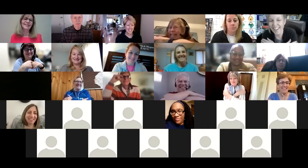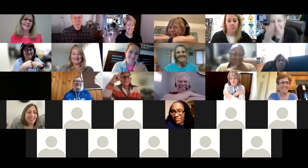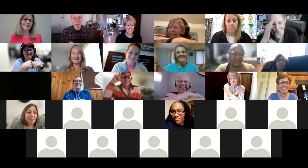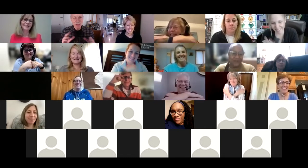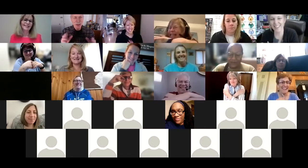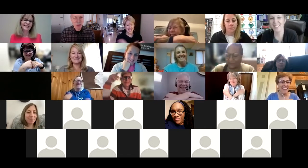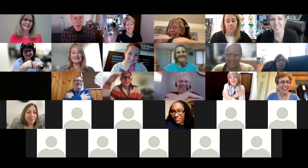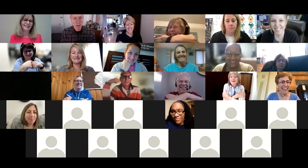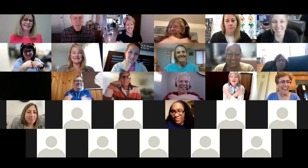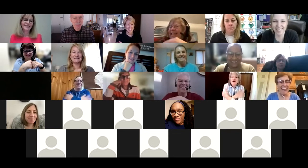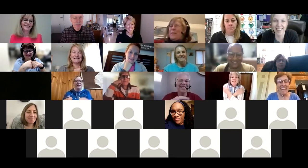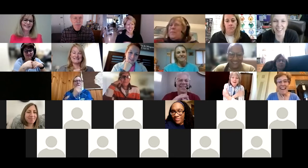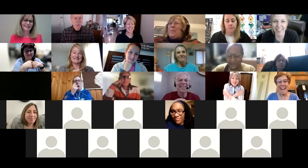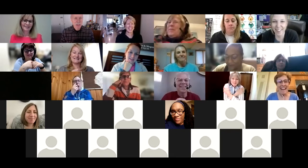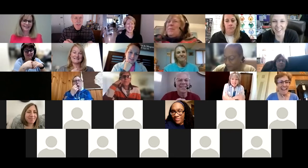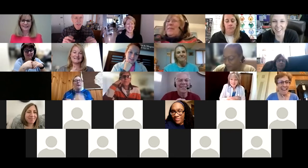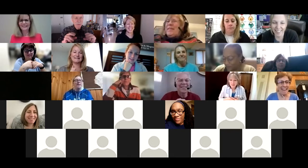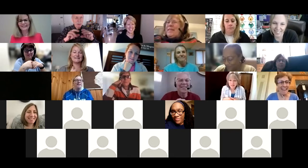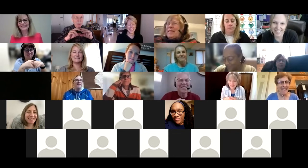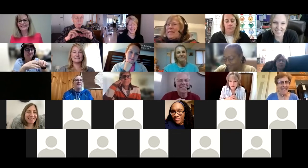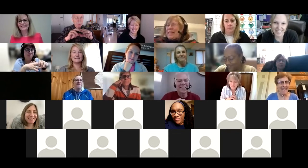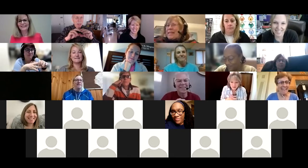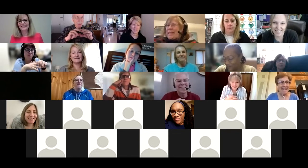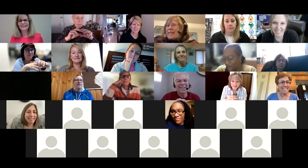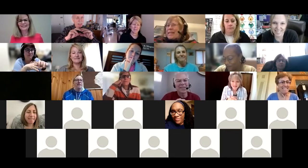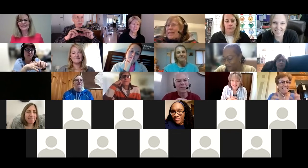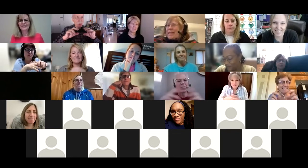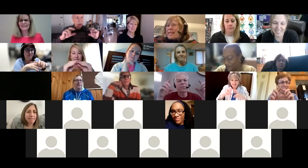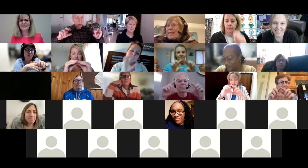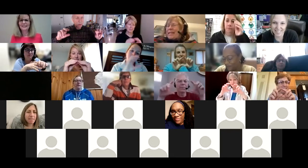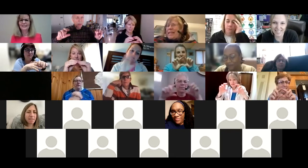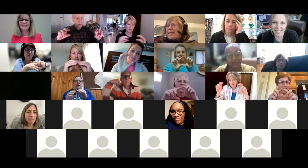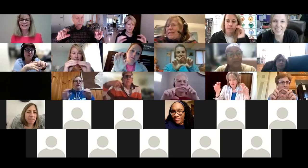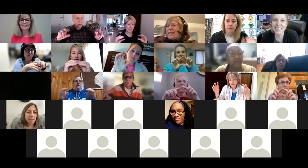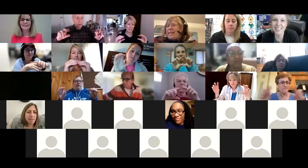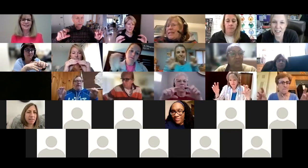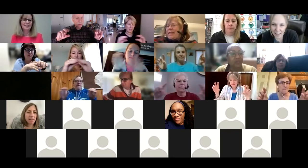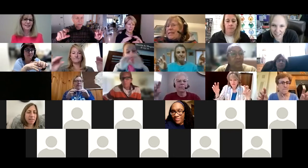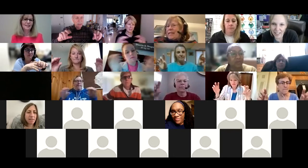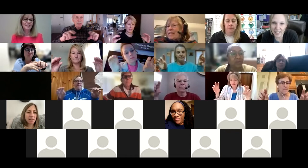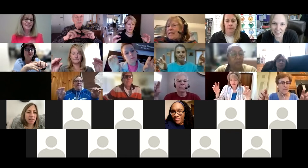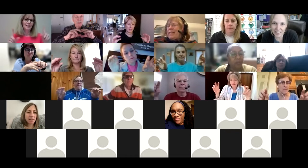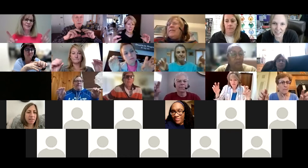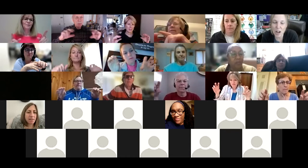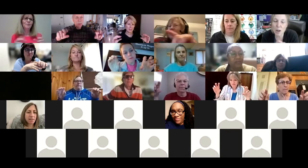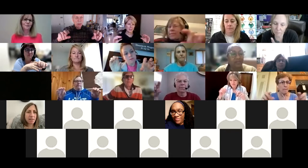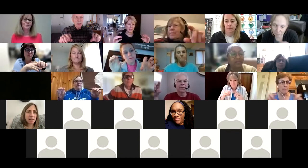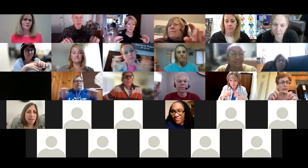Thank you. Dorothy, if you're triple whammy, get kids to do the triple whammy first. If the triple whammy is